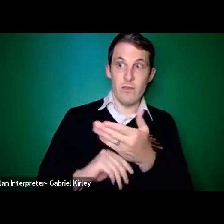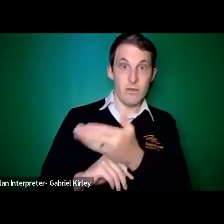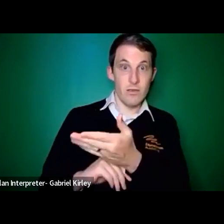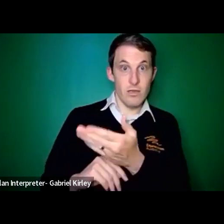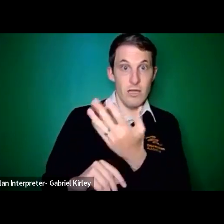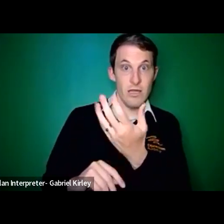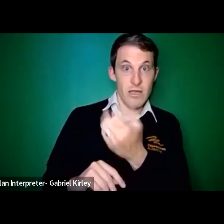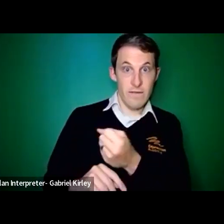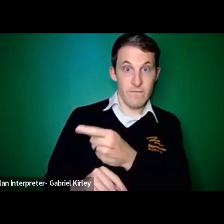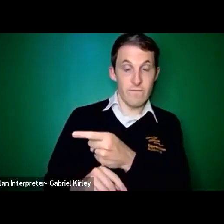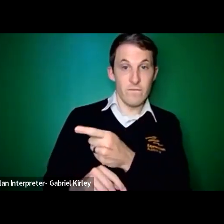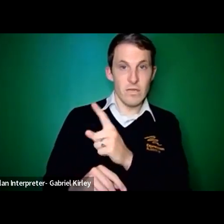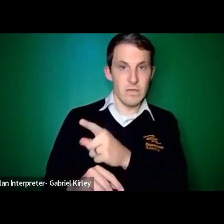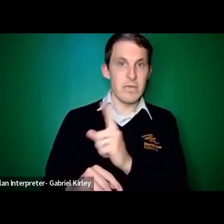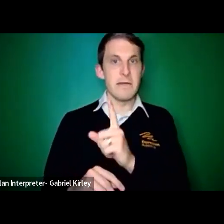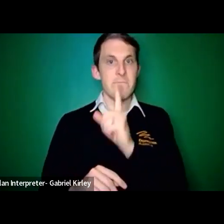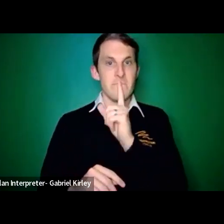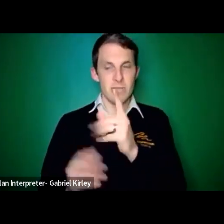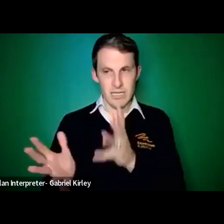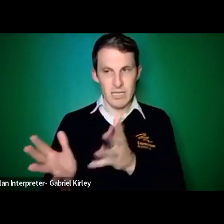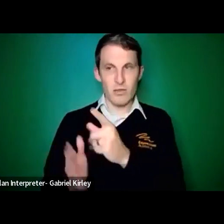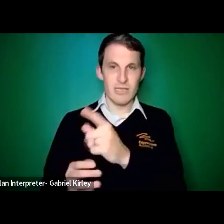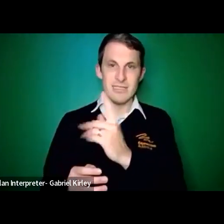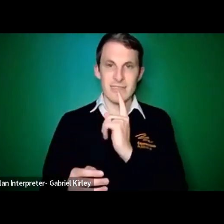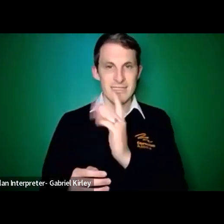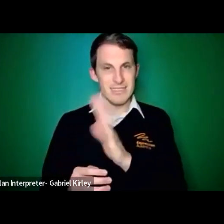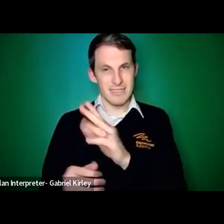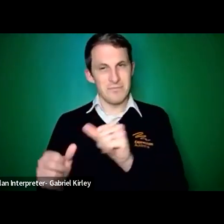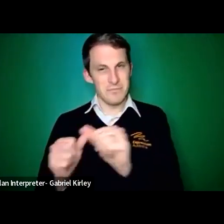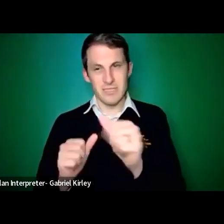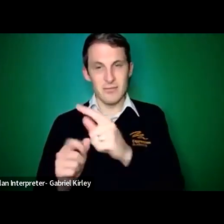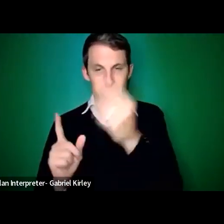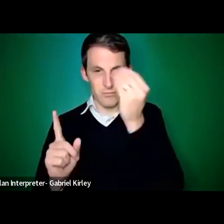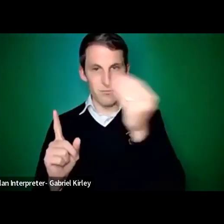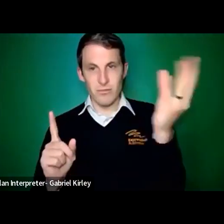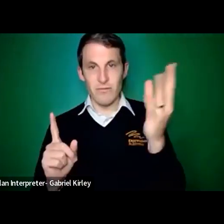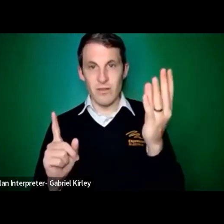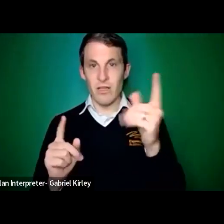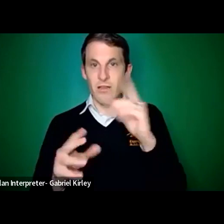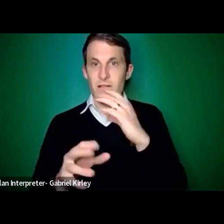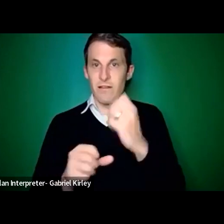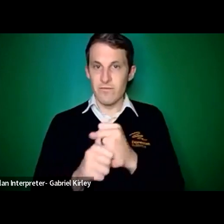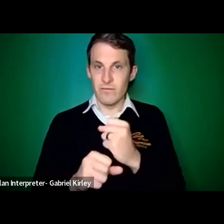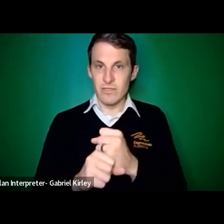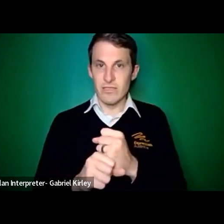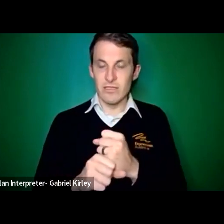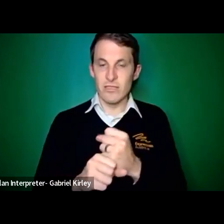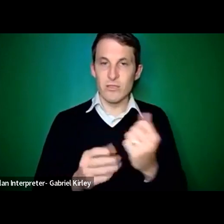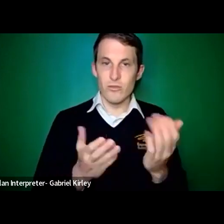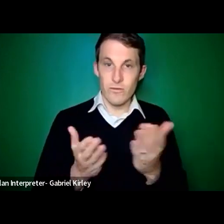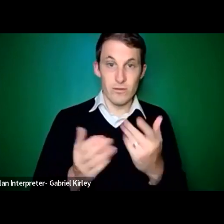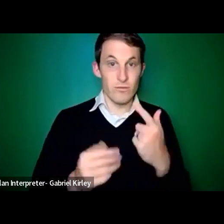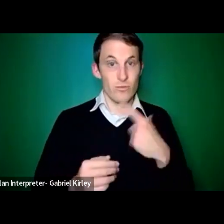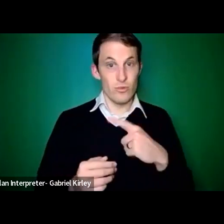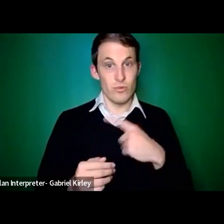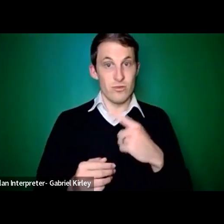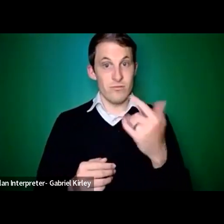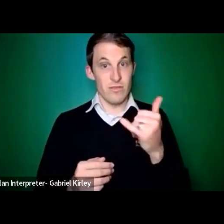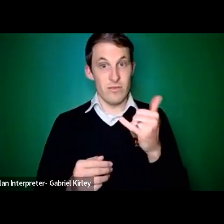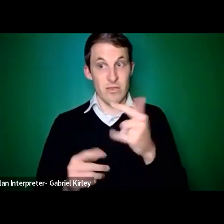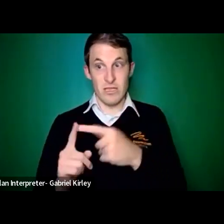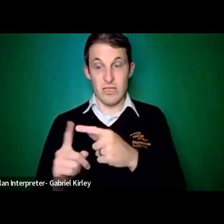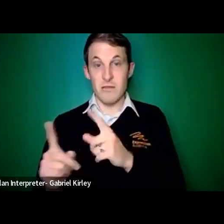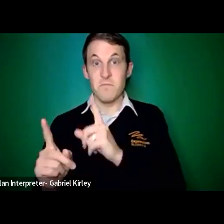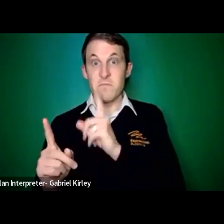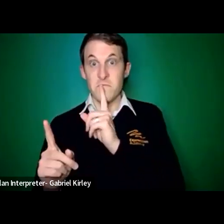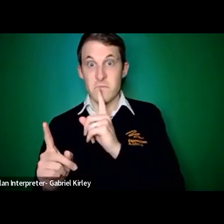that case to go through the realms of actually notifying us, because they may actually miss out and they may be suffering at